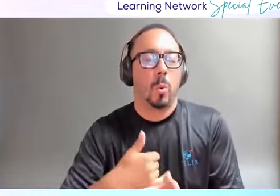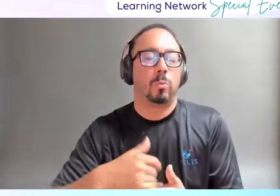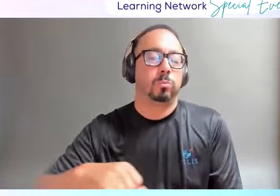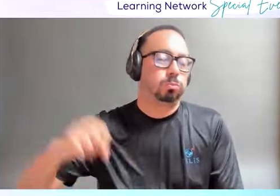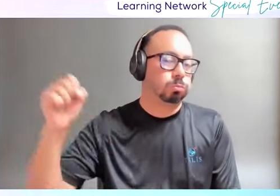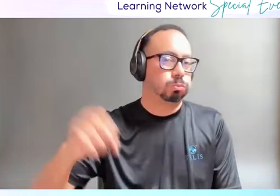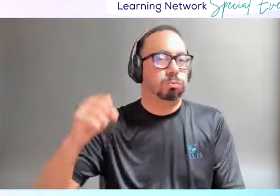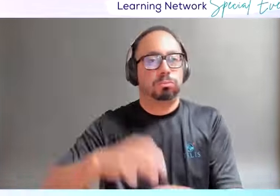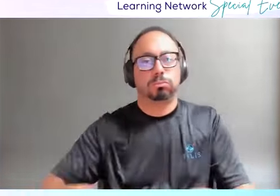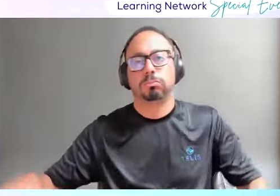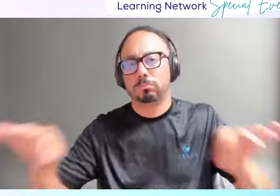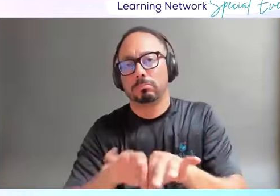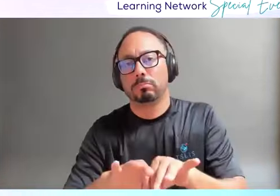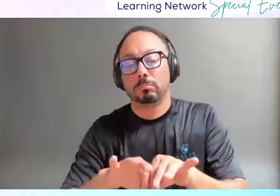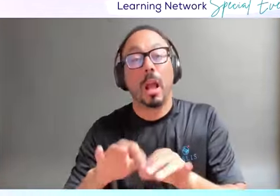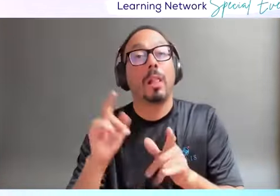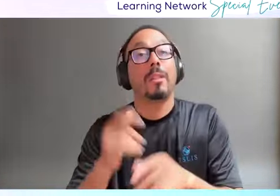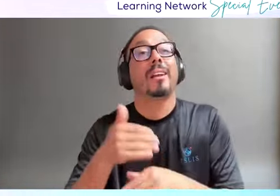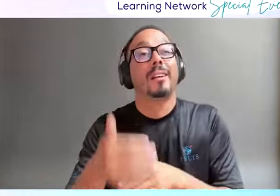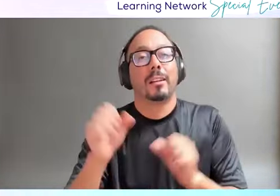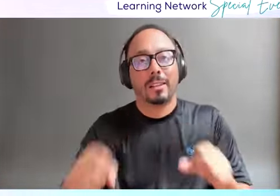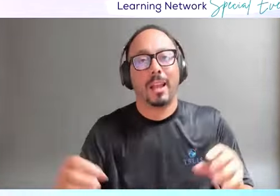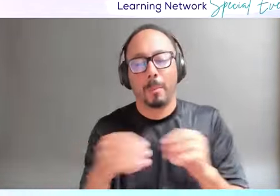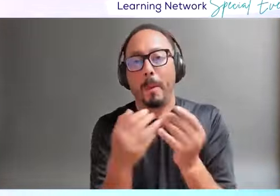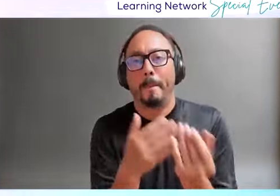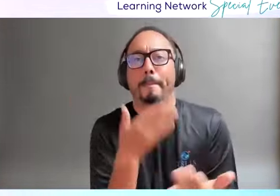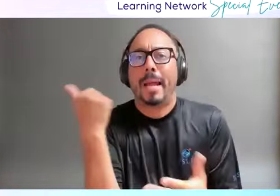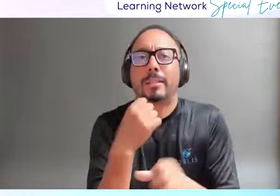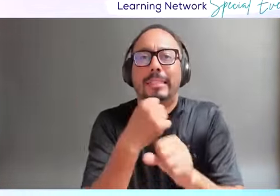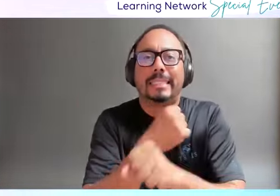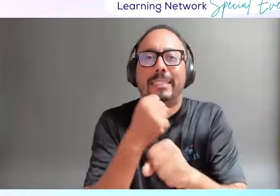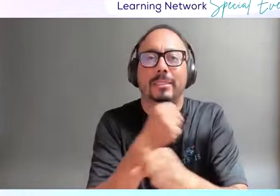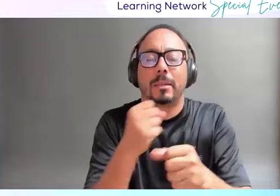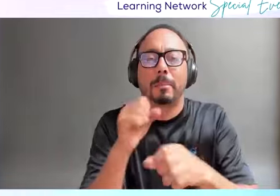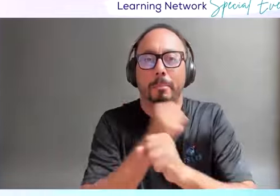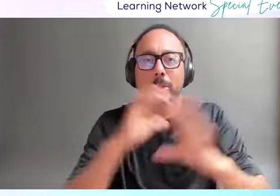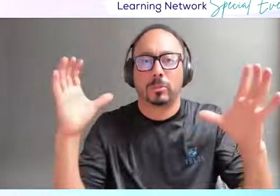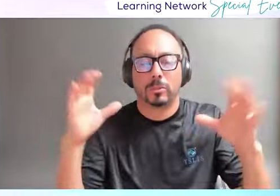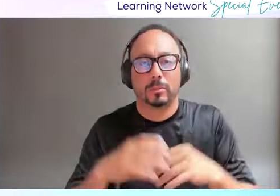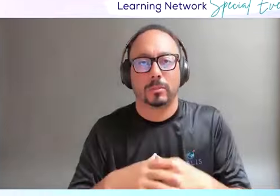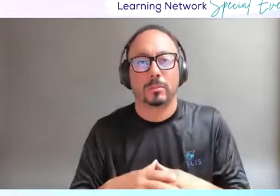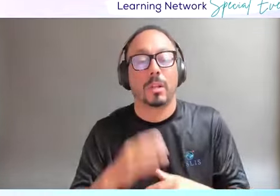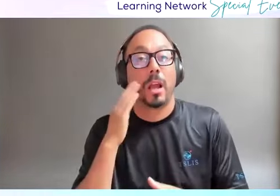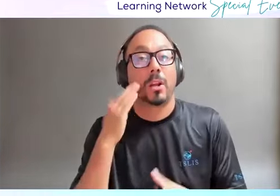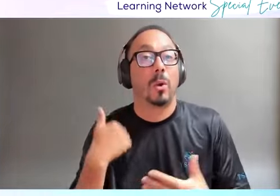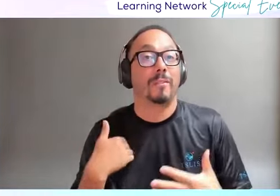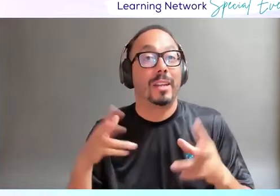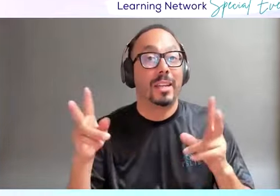can begin to have a much more solid statistical picture. I know there are issues in screening that we have